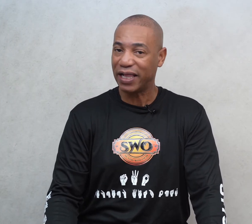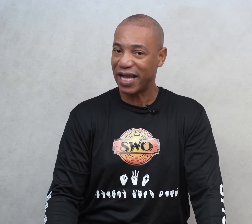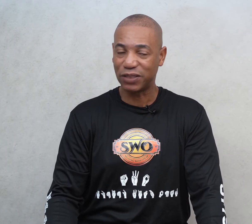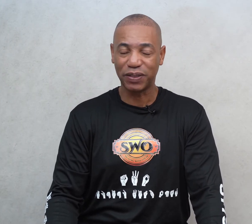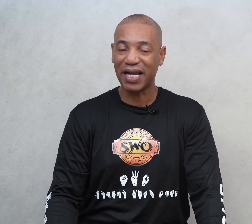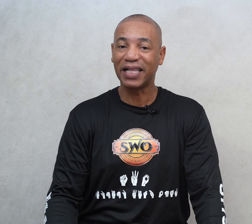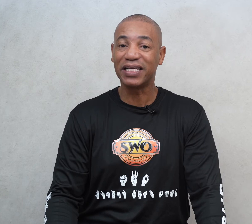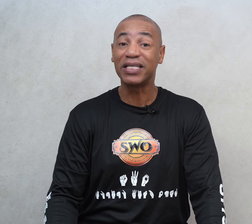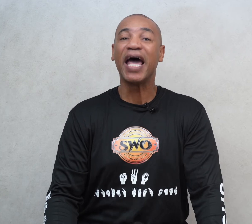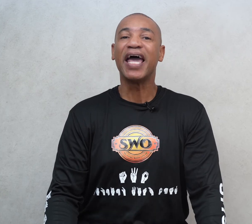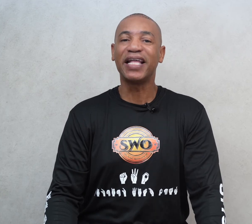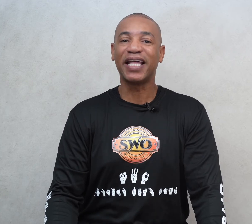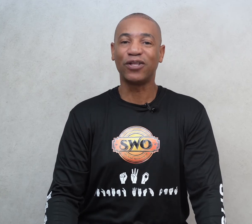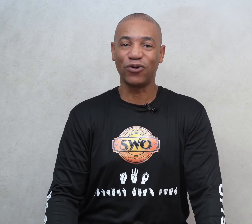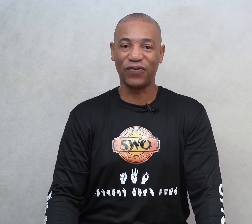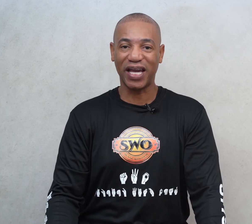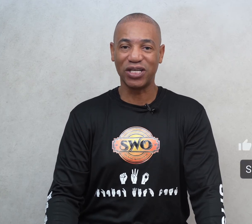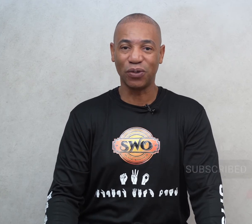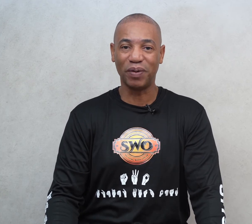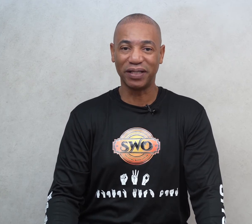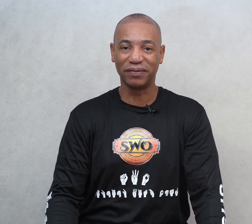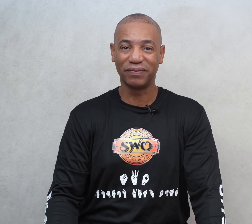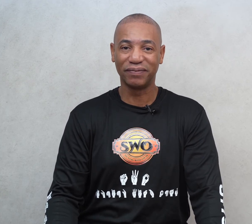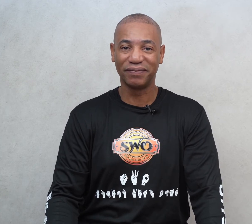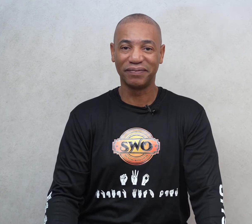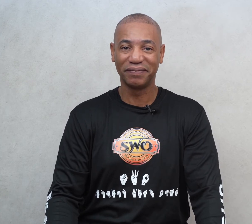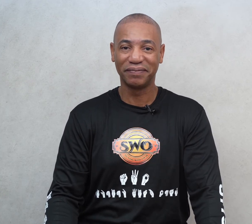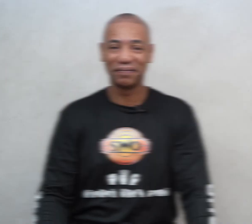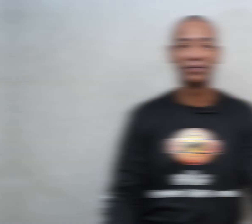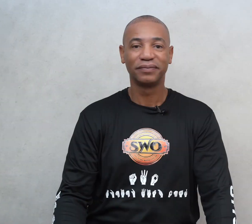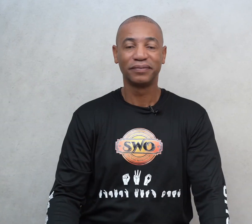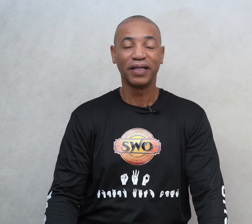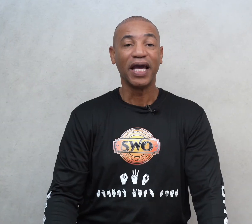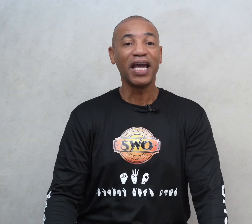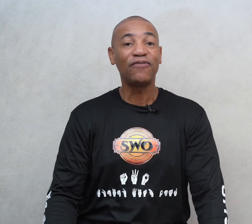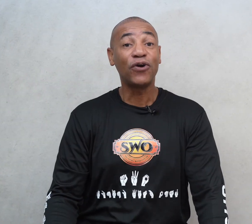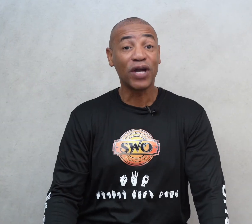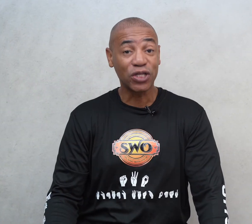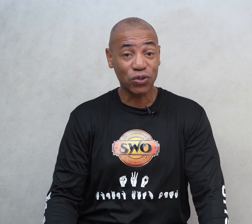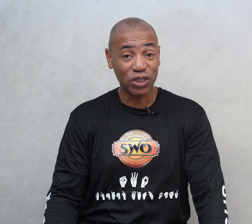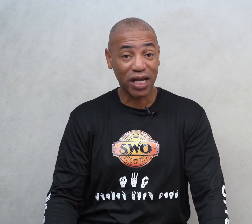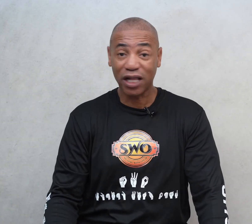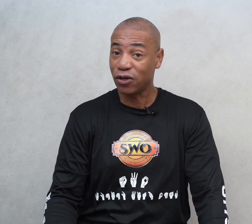Last but not least, hit that notification button. If you're interested